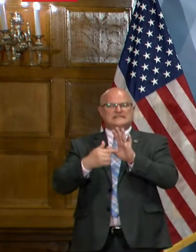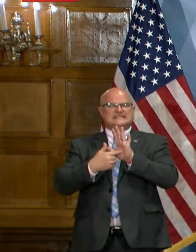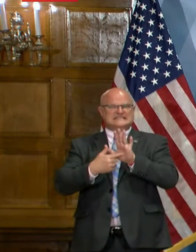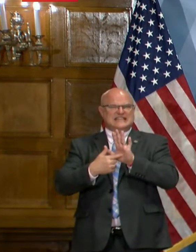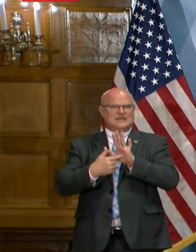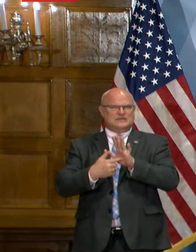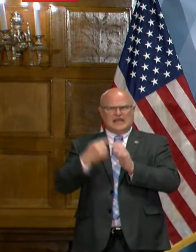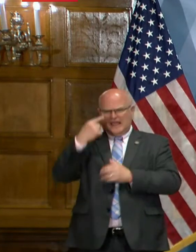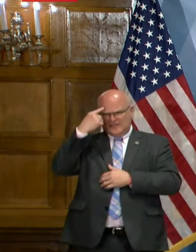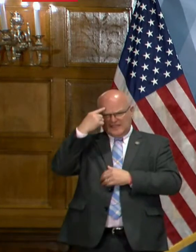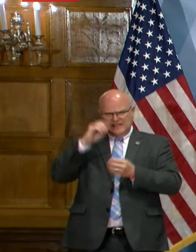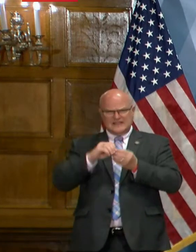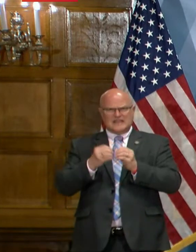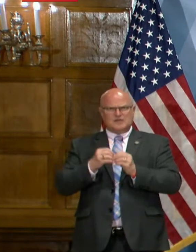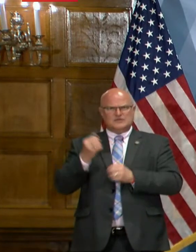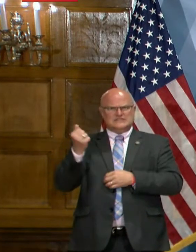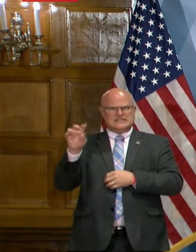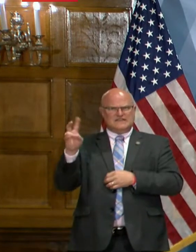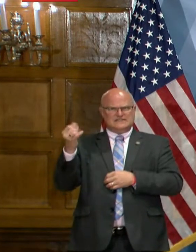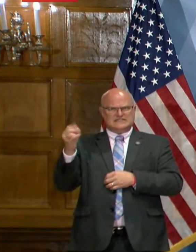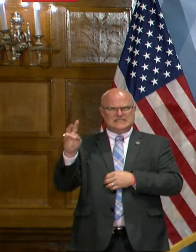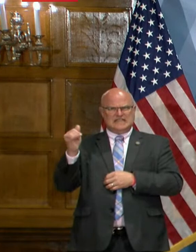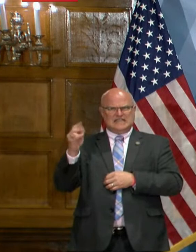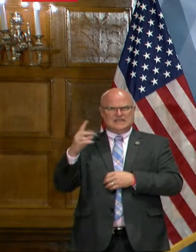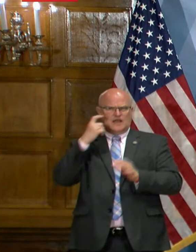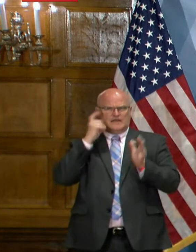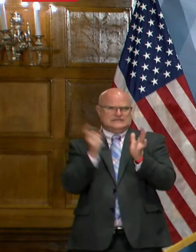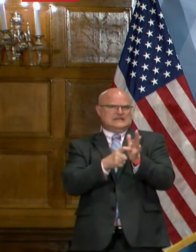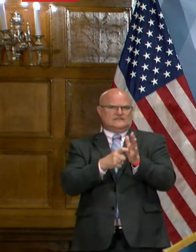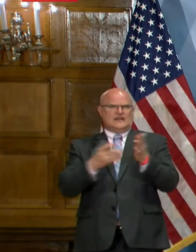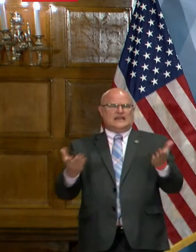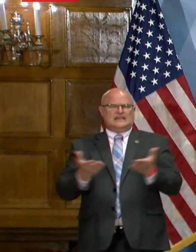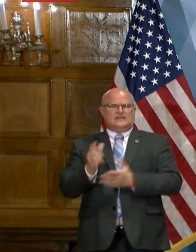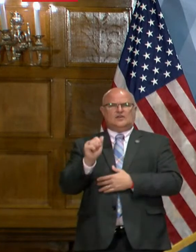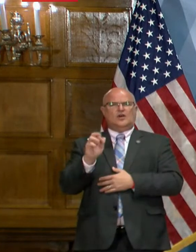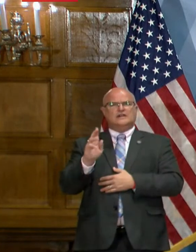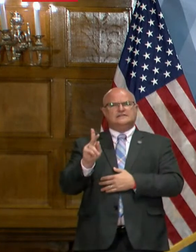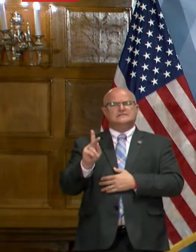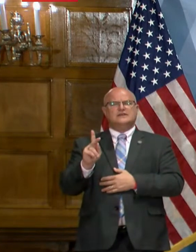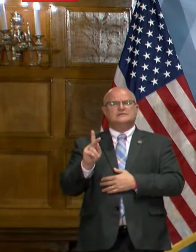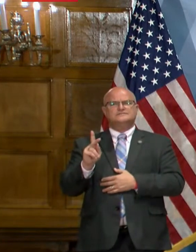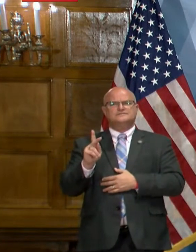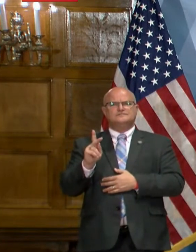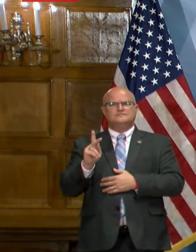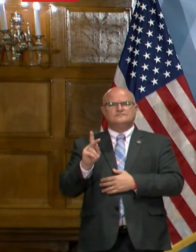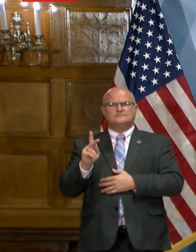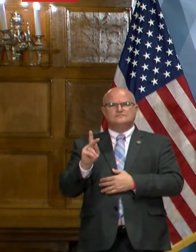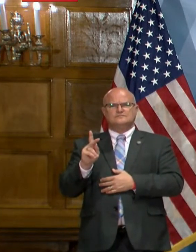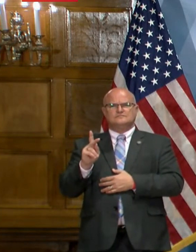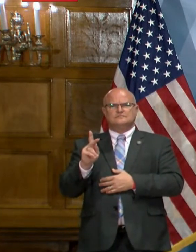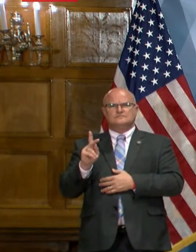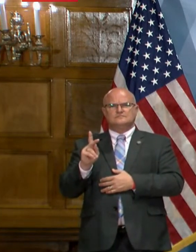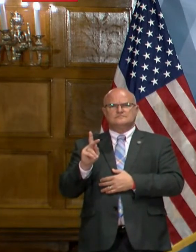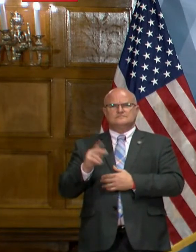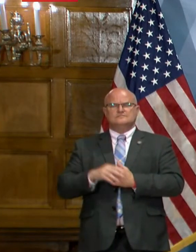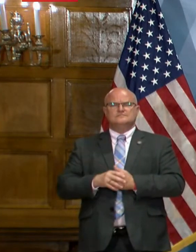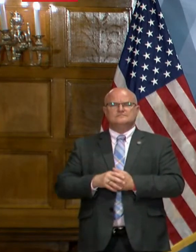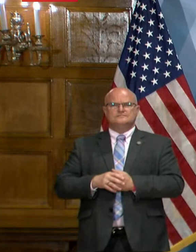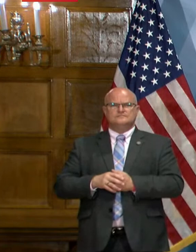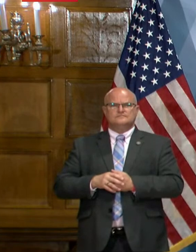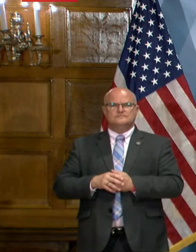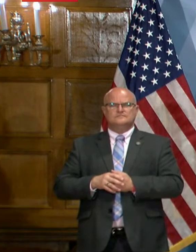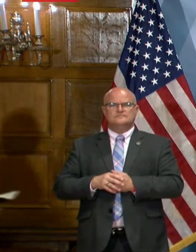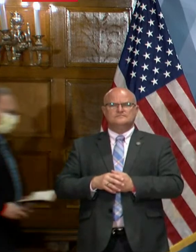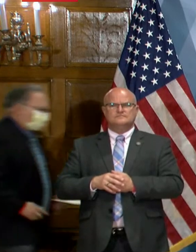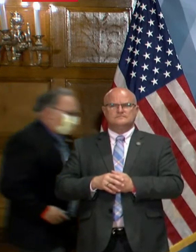sampling. I believe the number was 17 that we've identified cases of the variant in Arkansas. Dr.